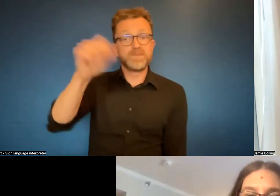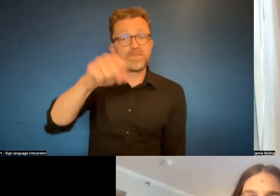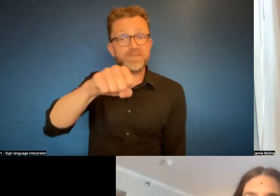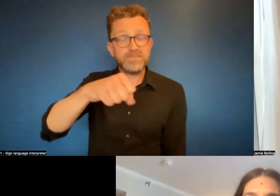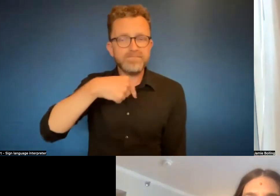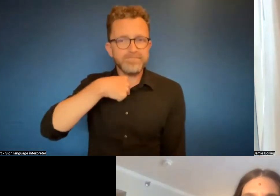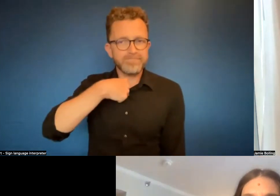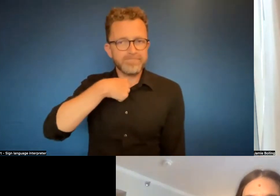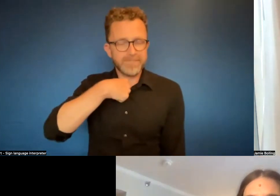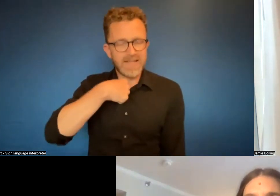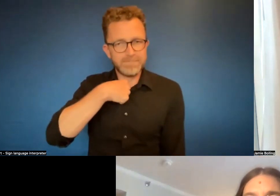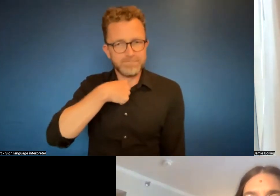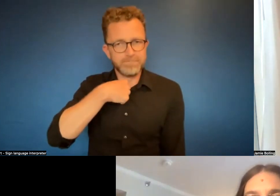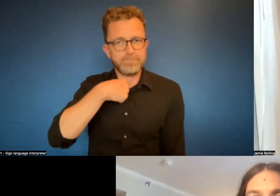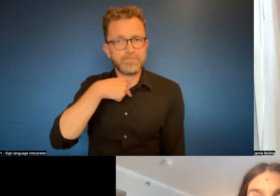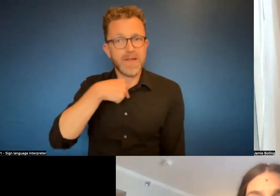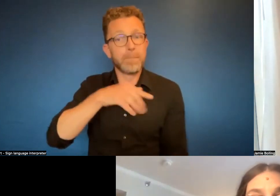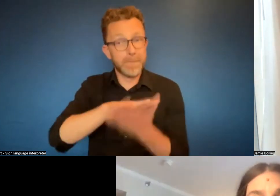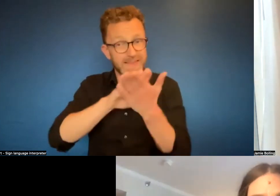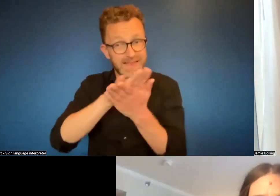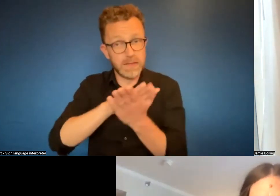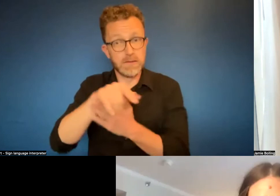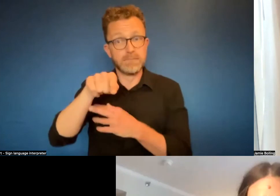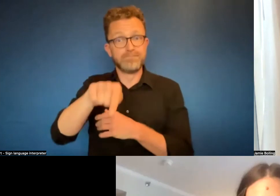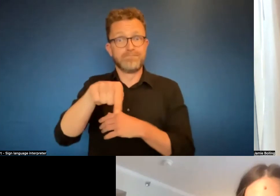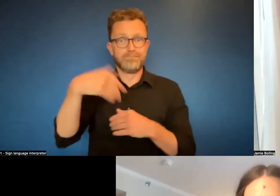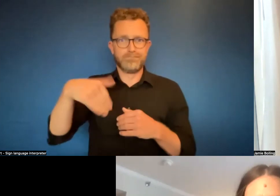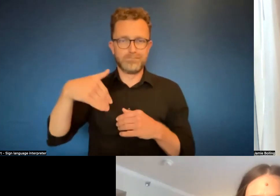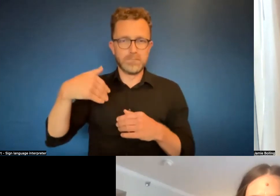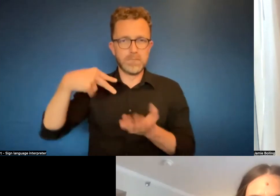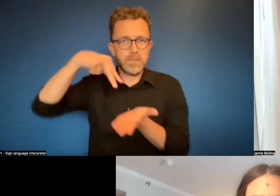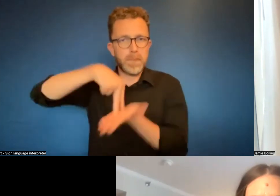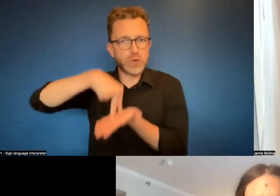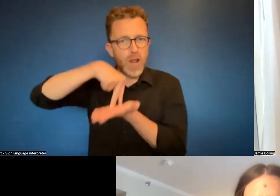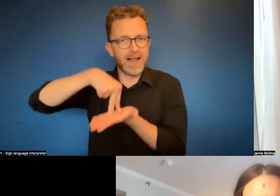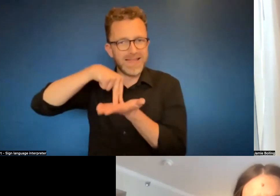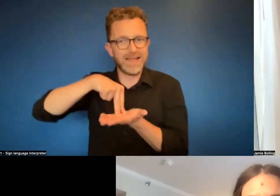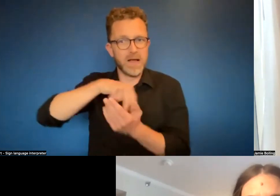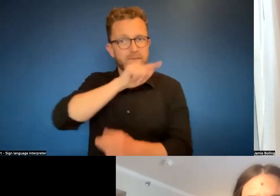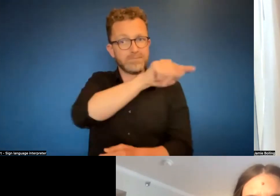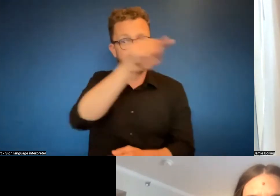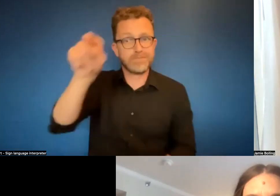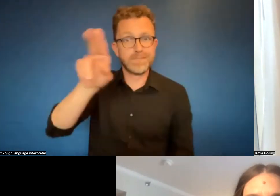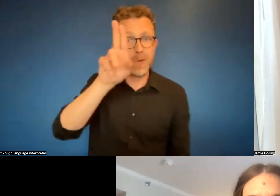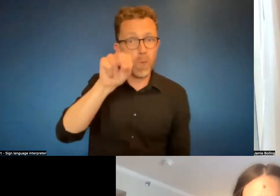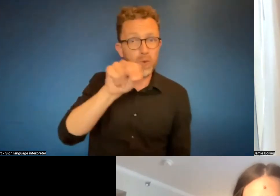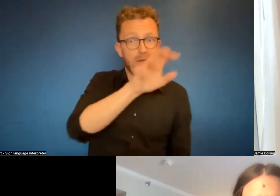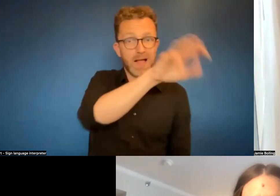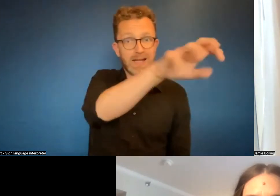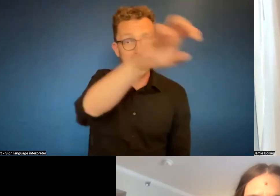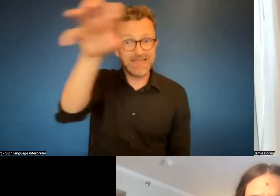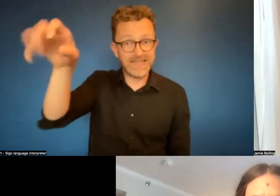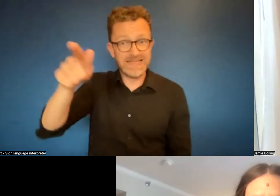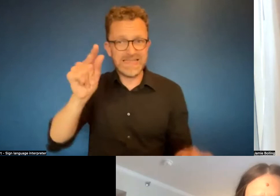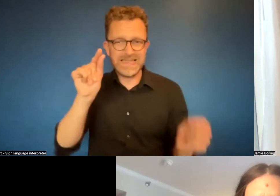somewhat tricky because they are intergovernmental agencies and they very often don't want to confront